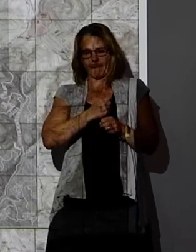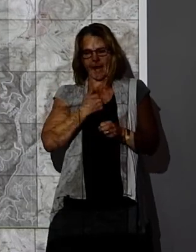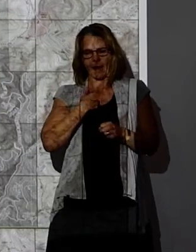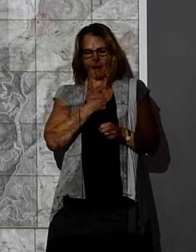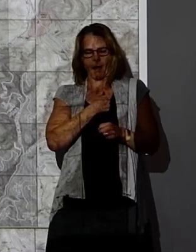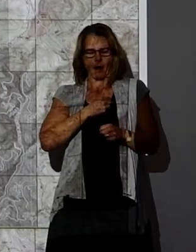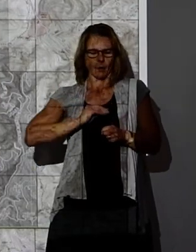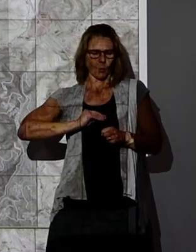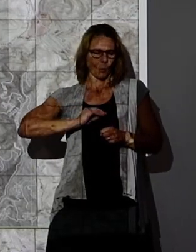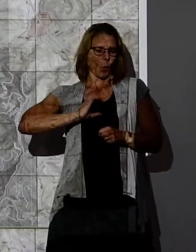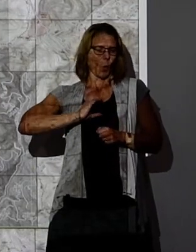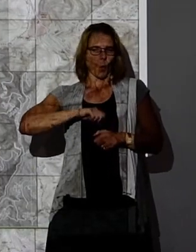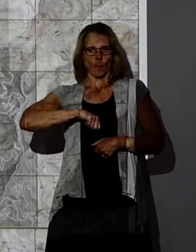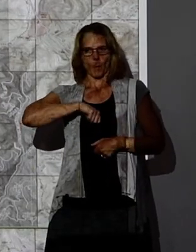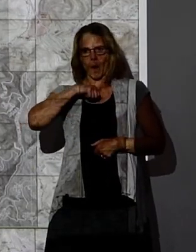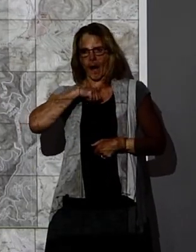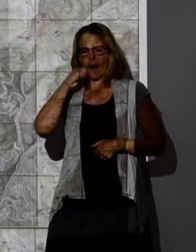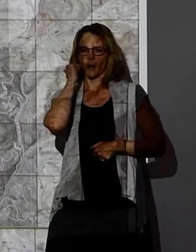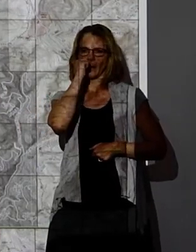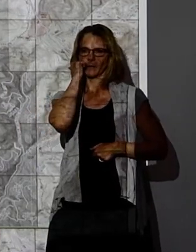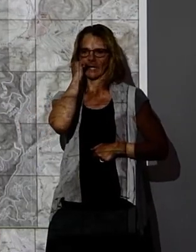service.